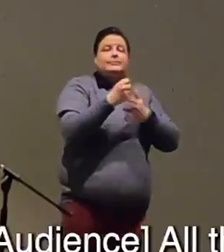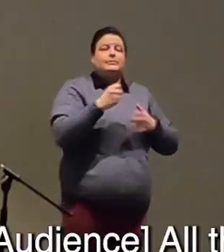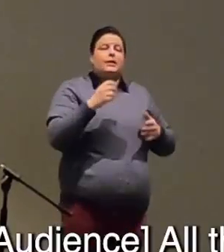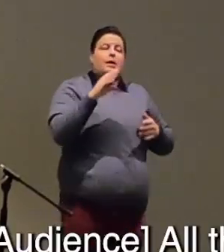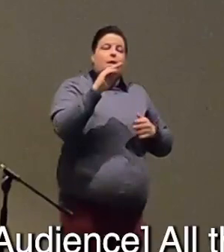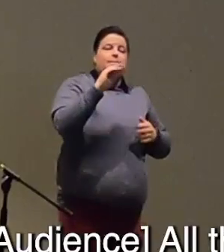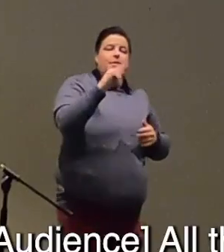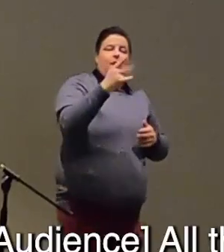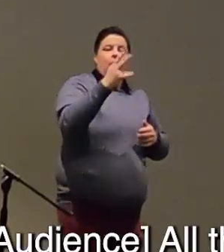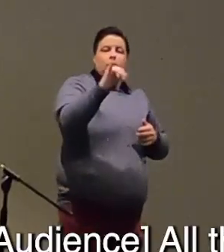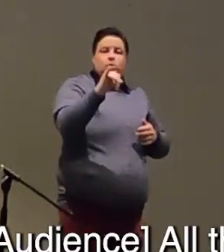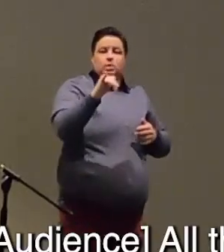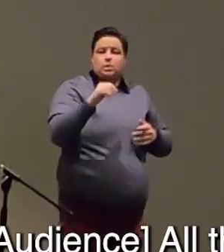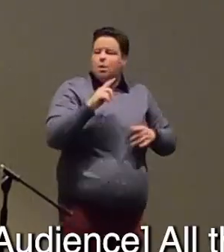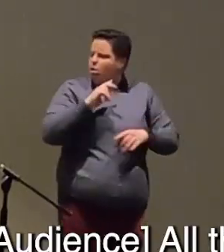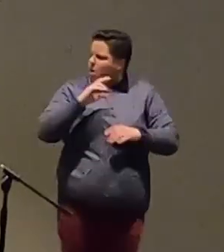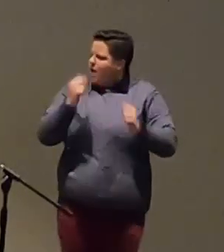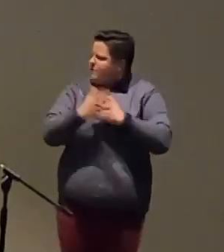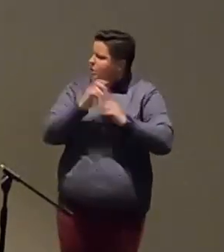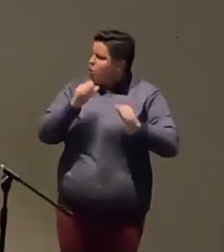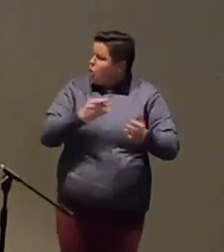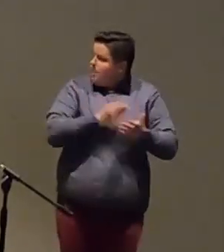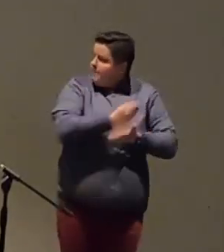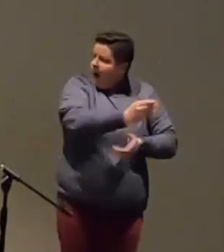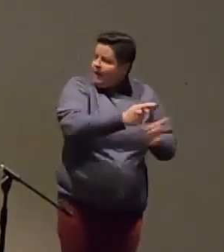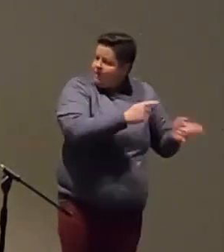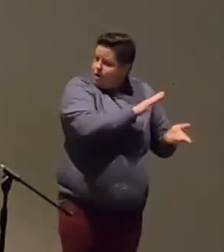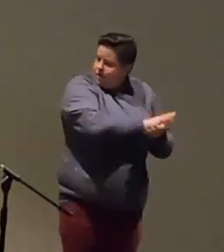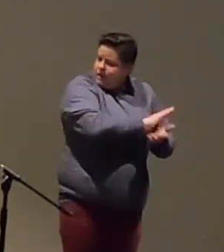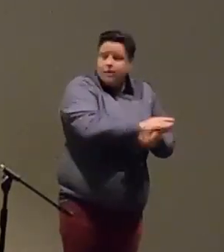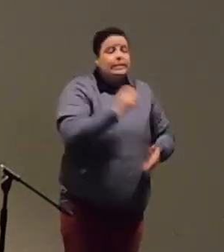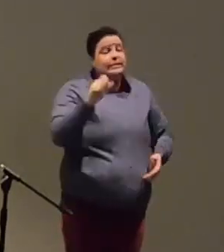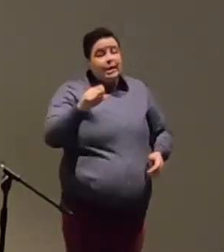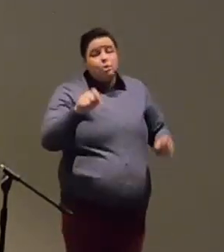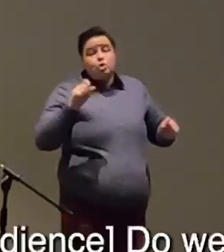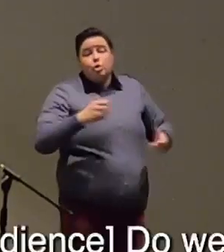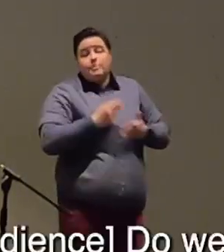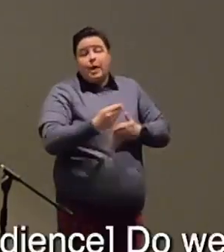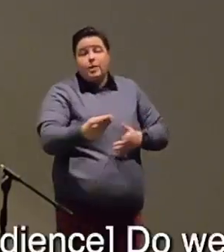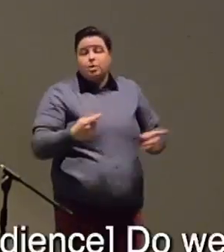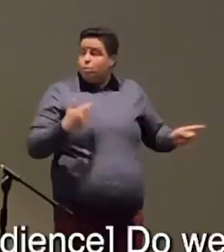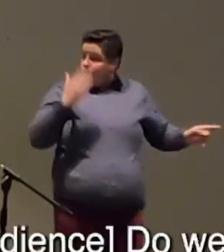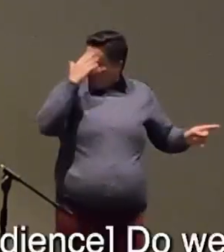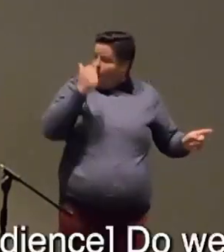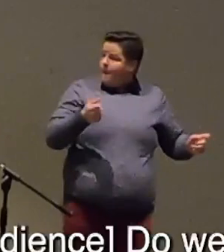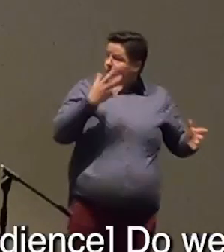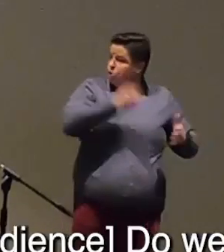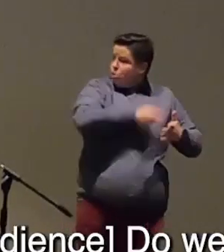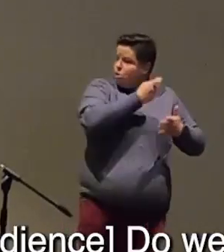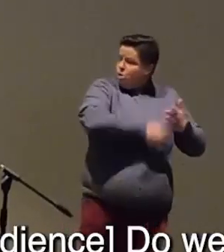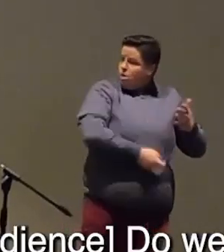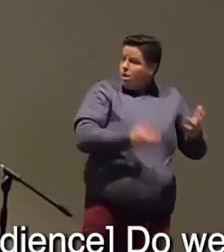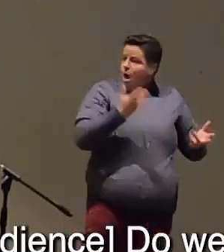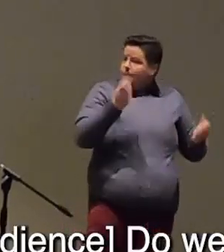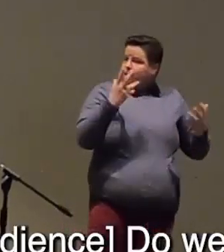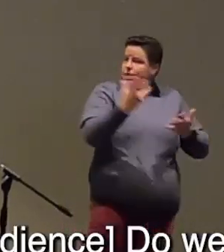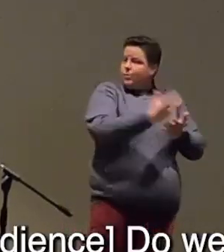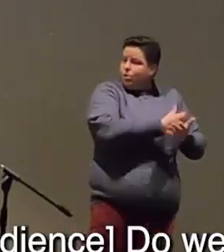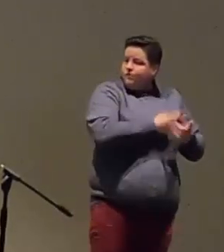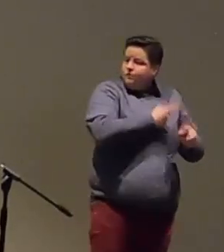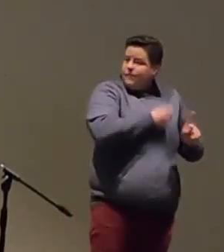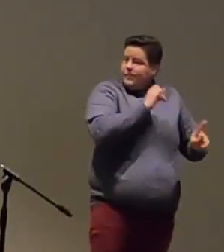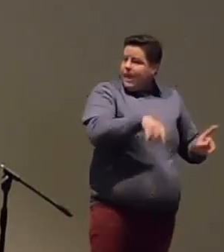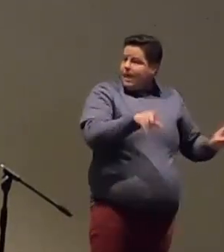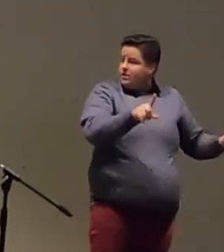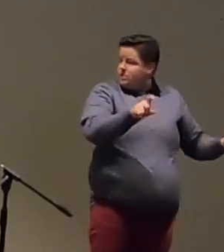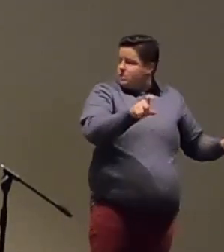works available for purchase? Yes, they were. Yep. Do we know how much the artist might have made